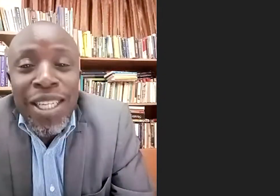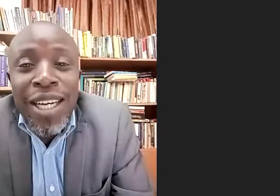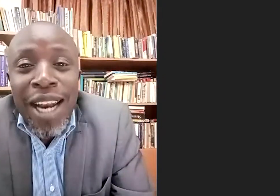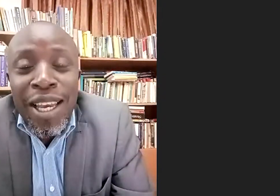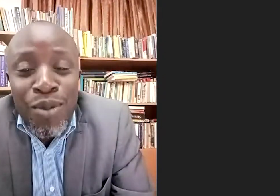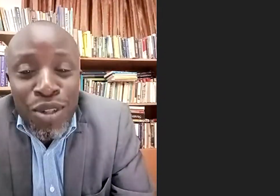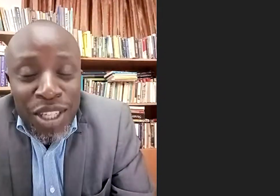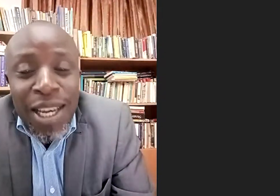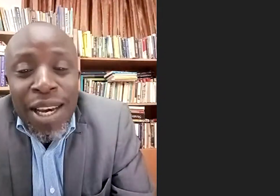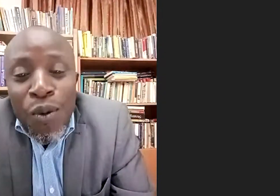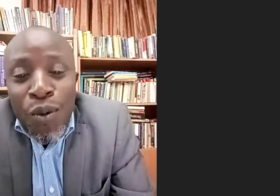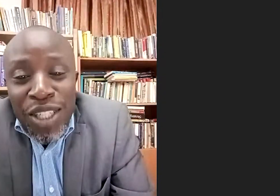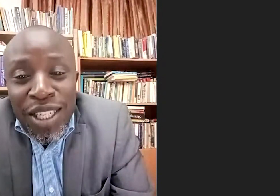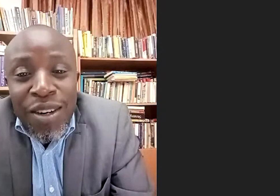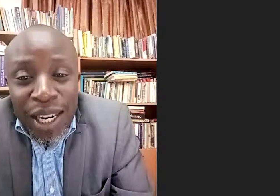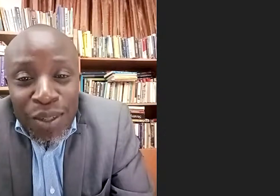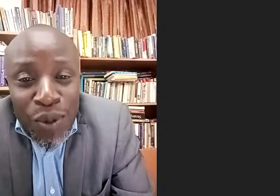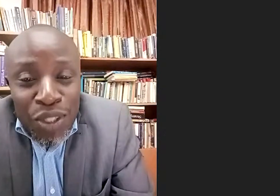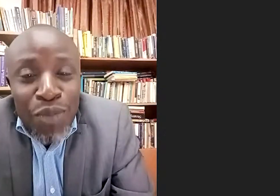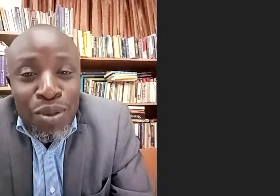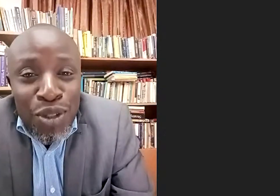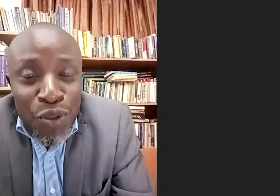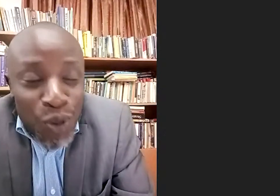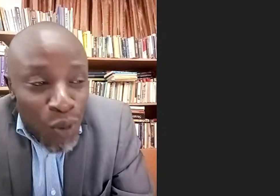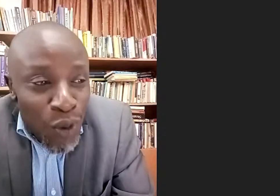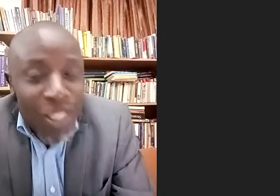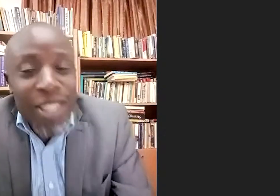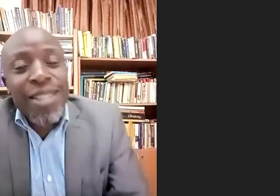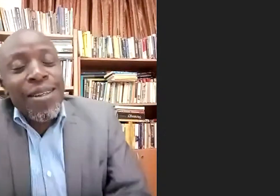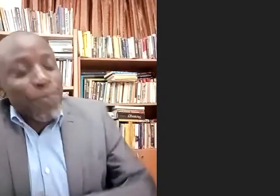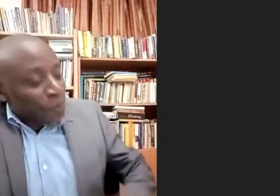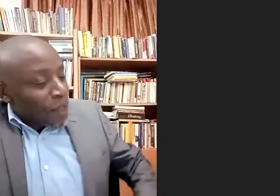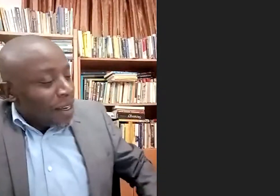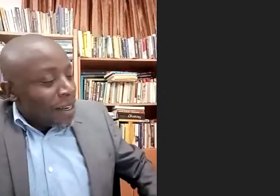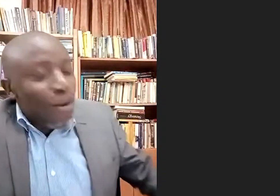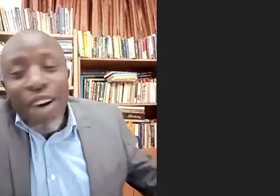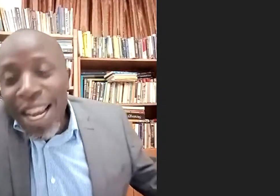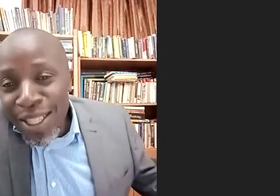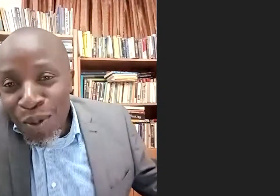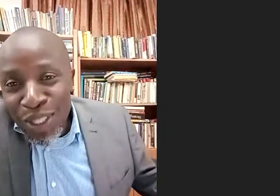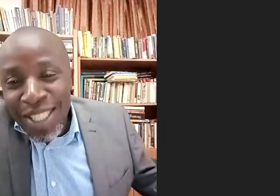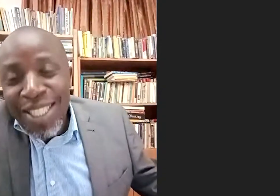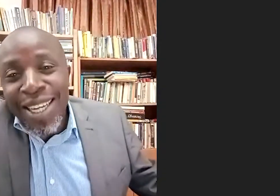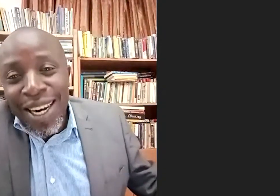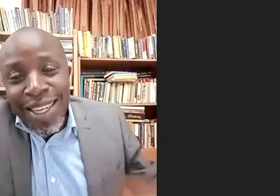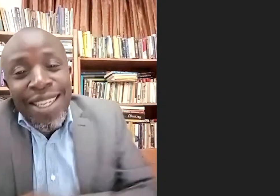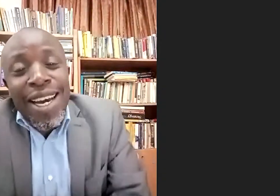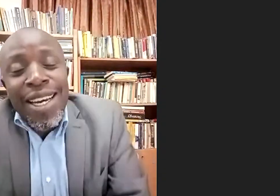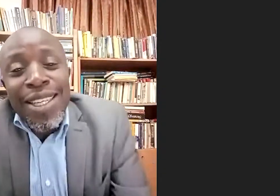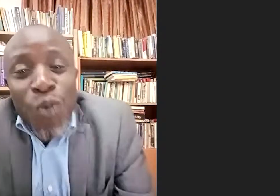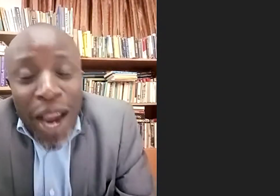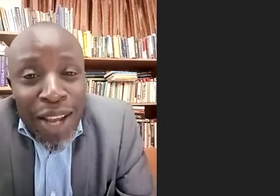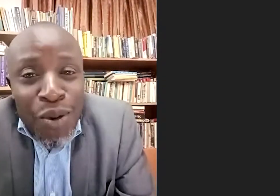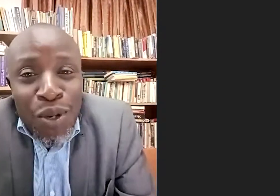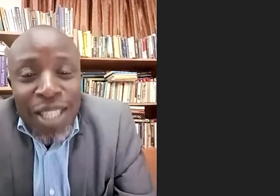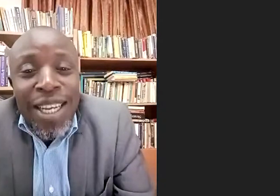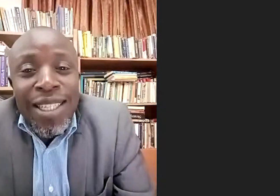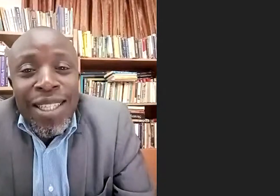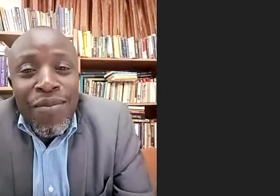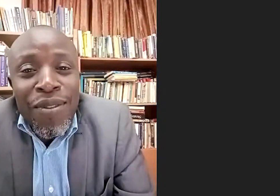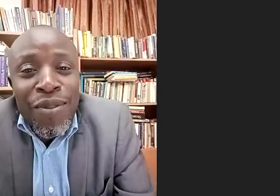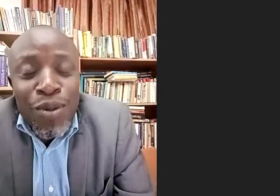by using an emoji. Was it great? Was it beautiful? Was it demoralizing? Was it sad? Here is where